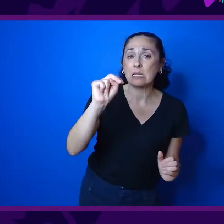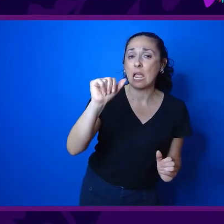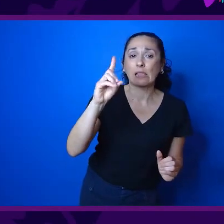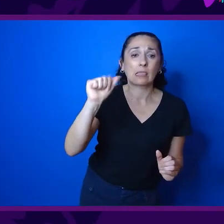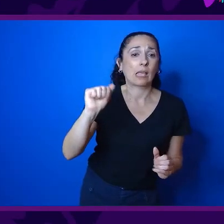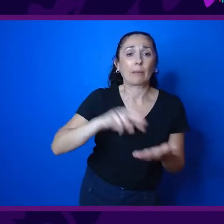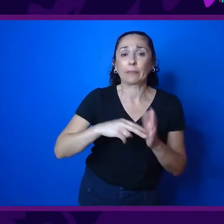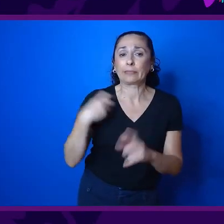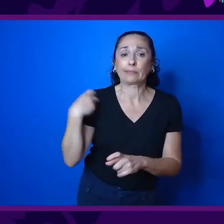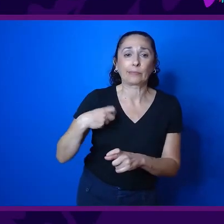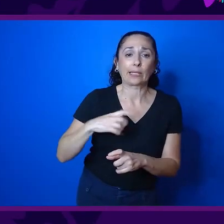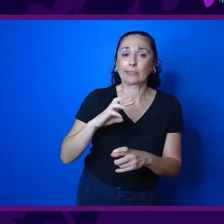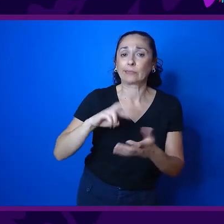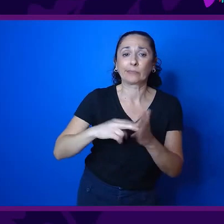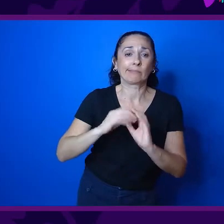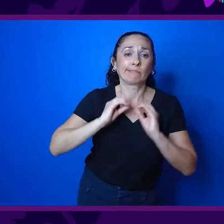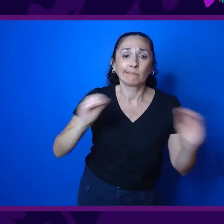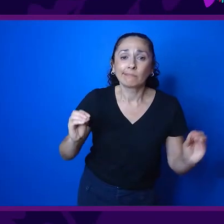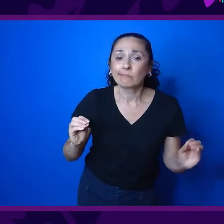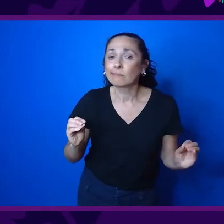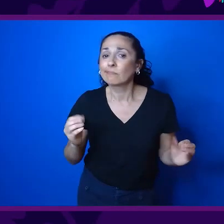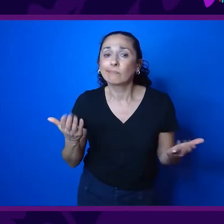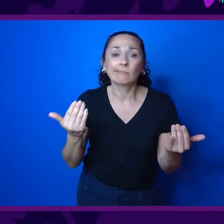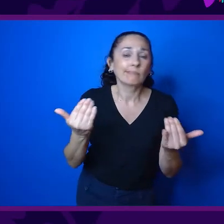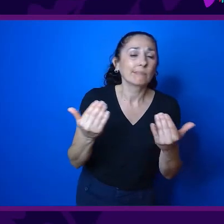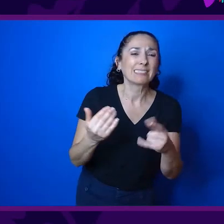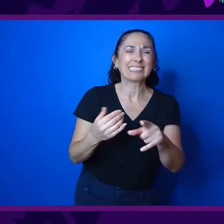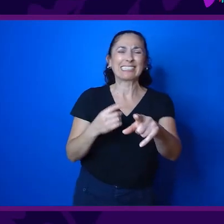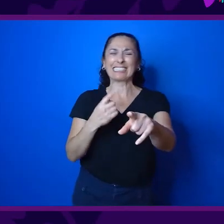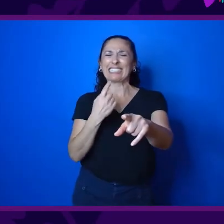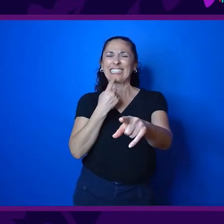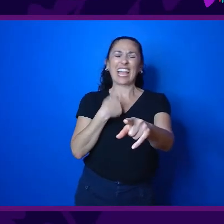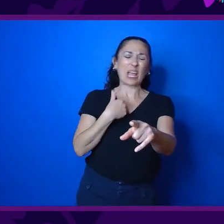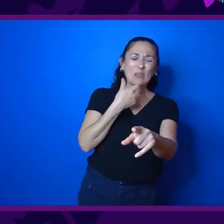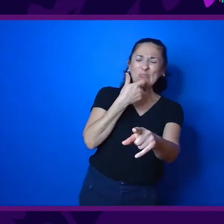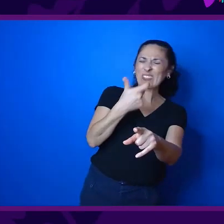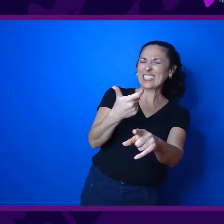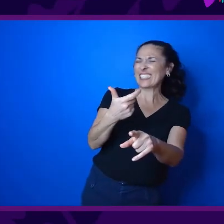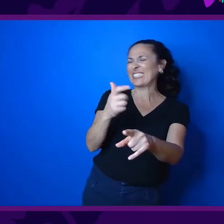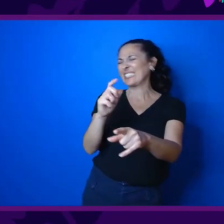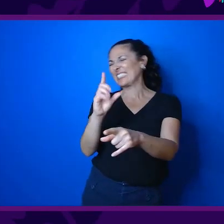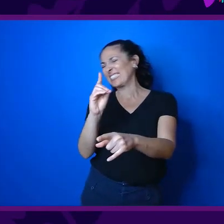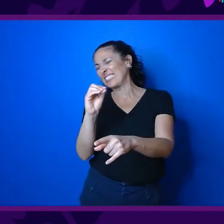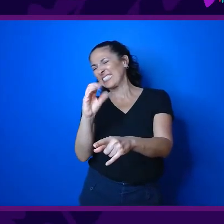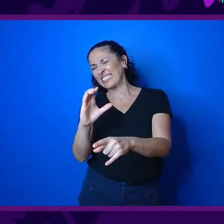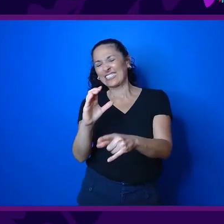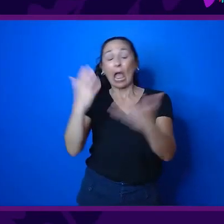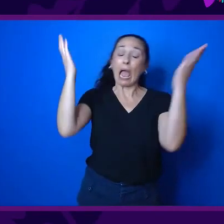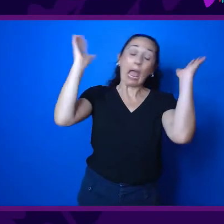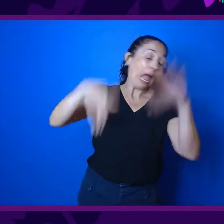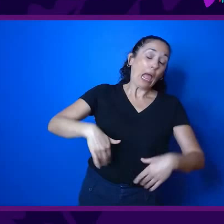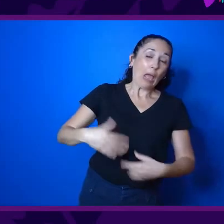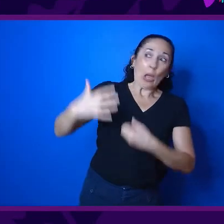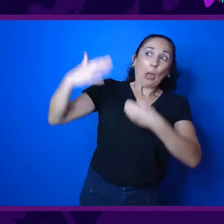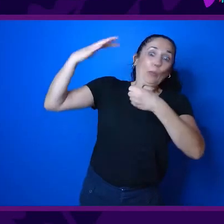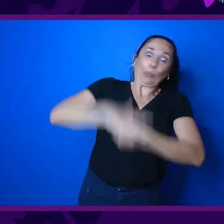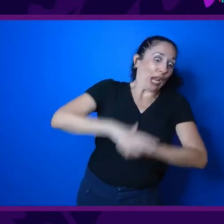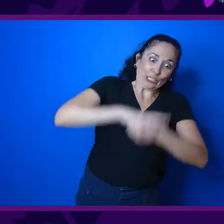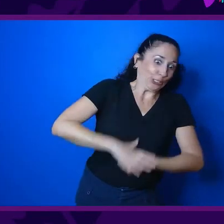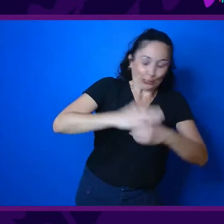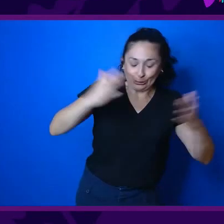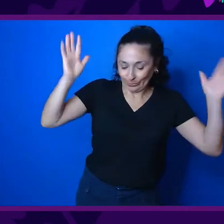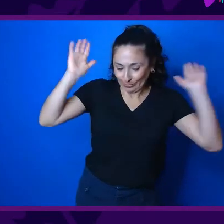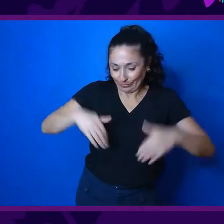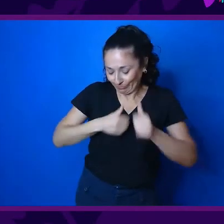answer. I watched the document. Nothing? I'm going with the pressure